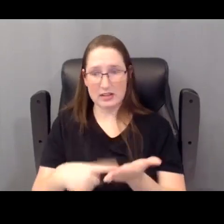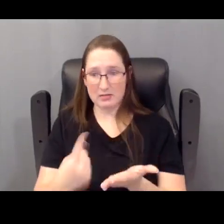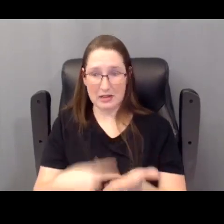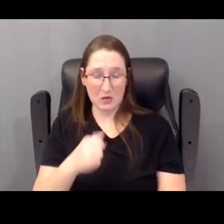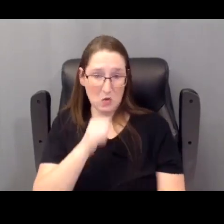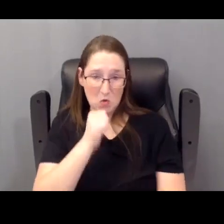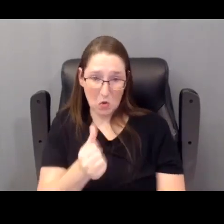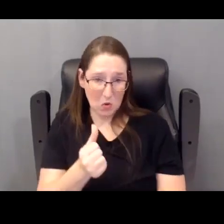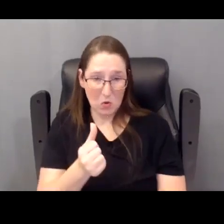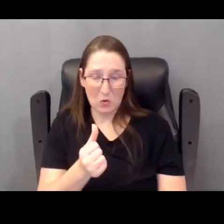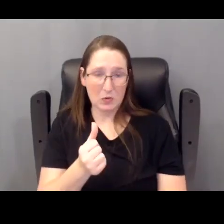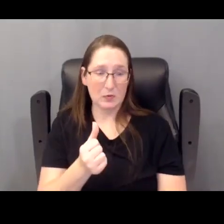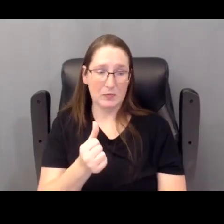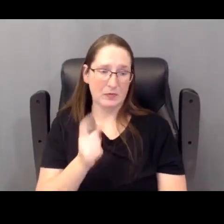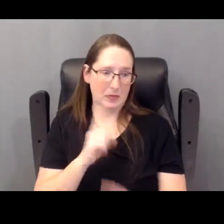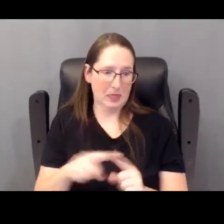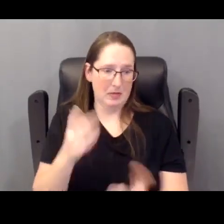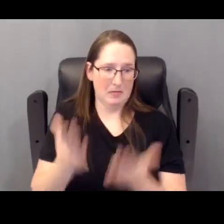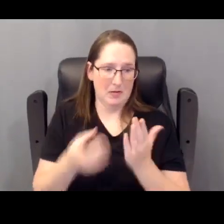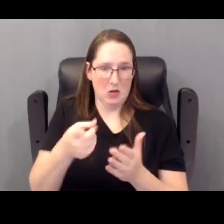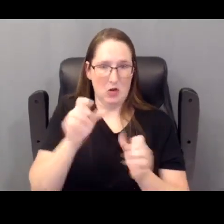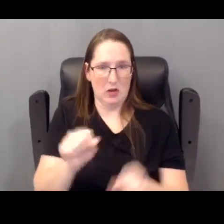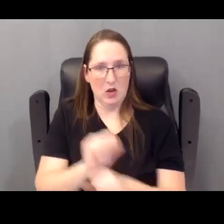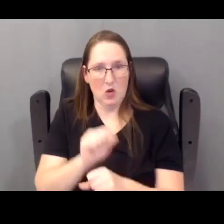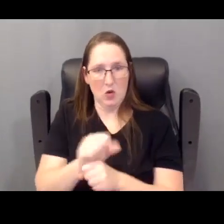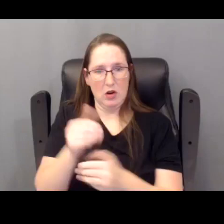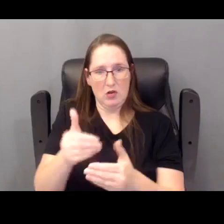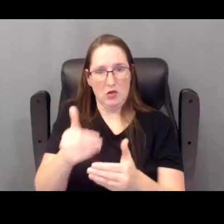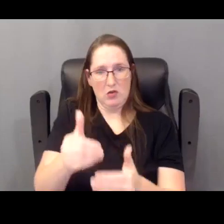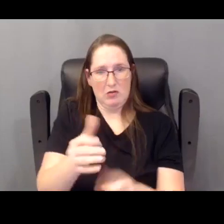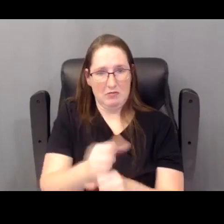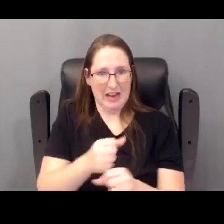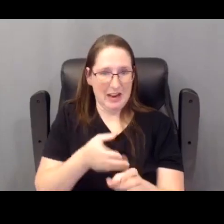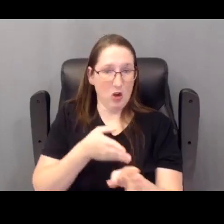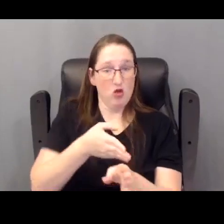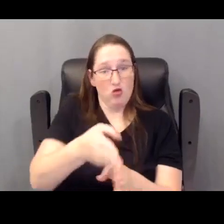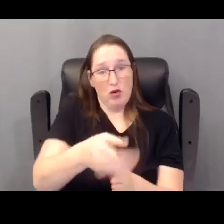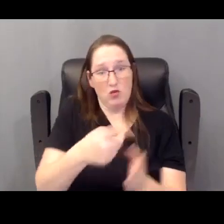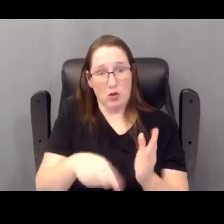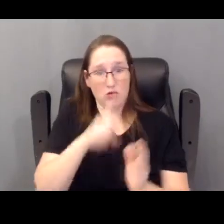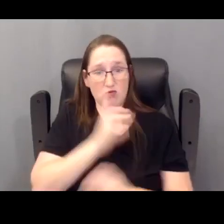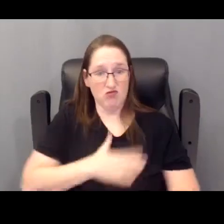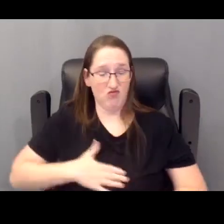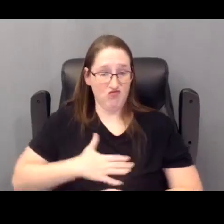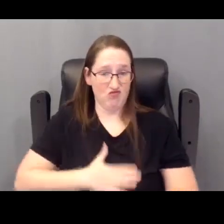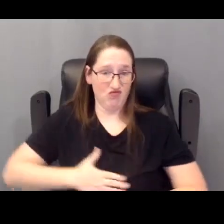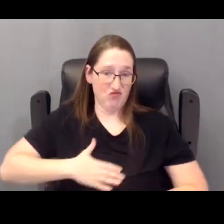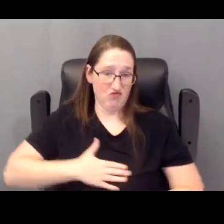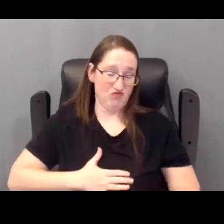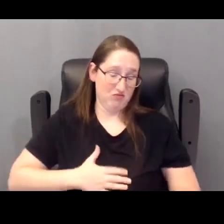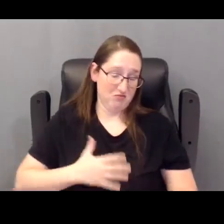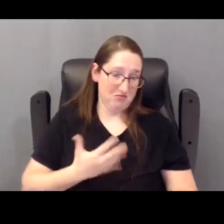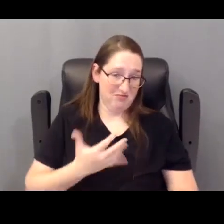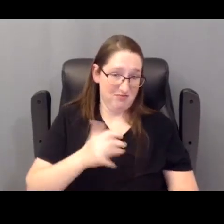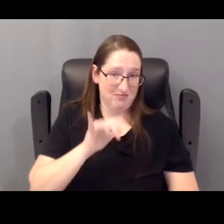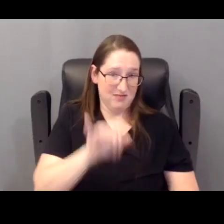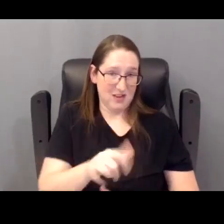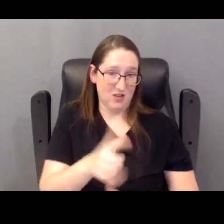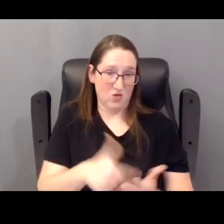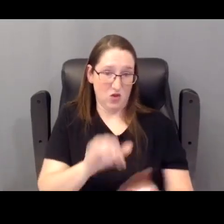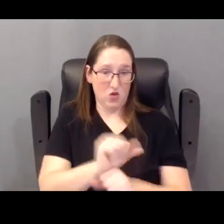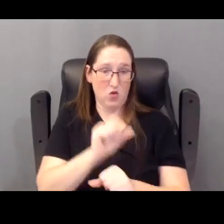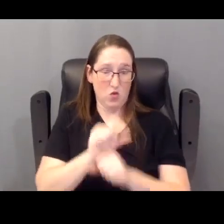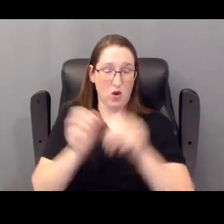don't. But maybe you can work toward making a career out of the things that you really enjoy. And that's sort of what your work coach